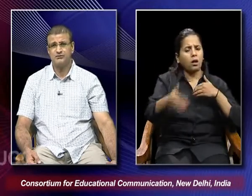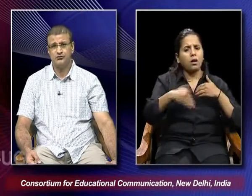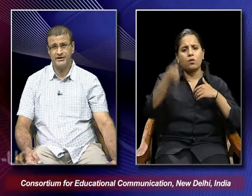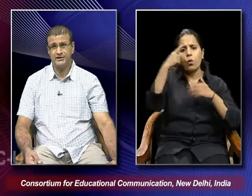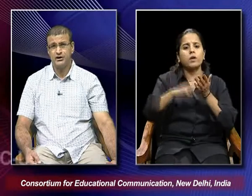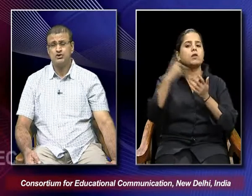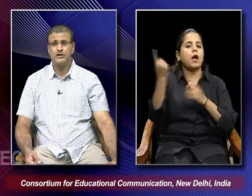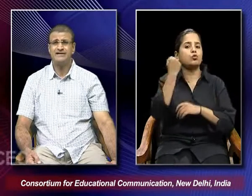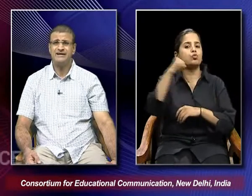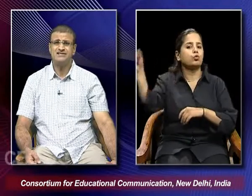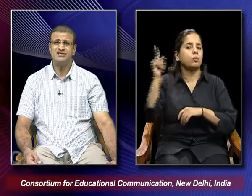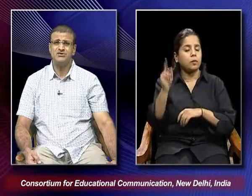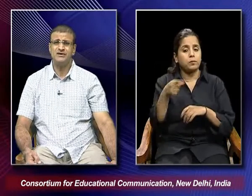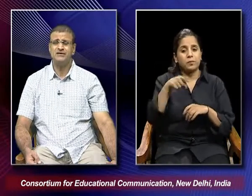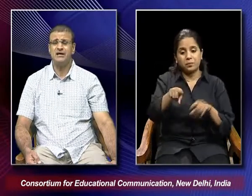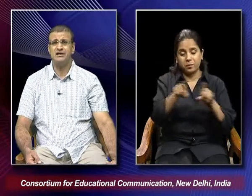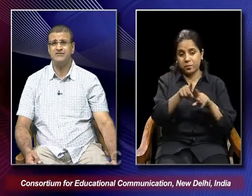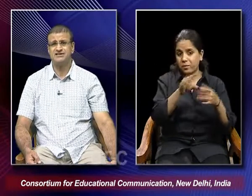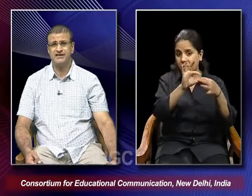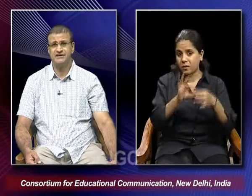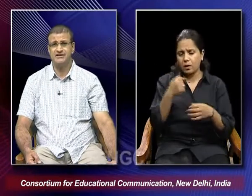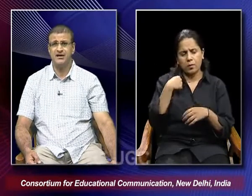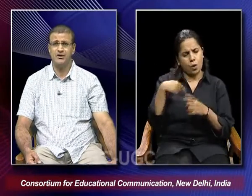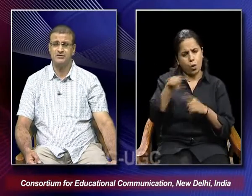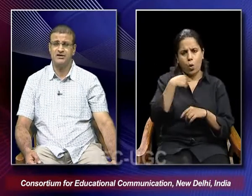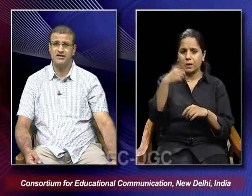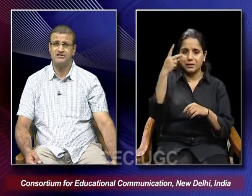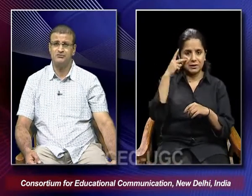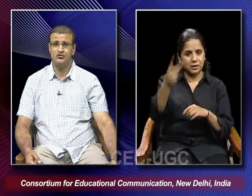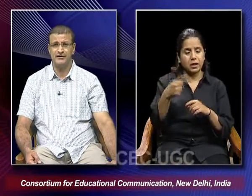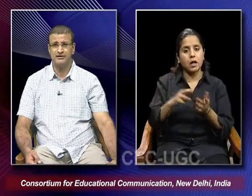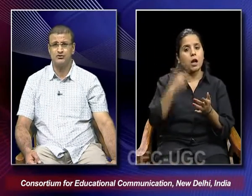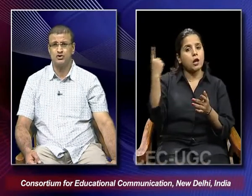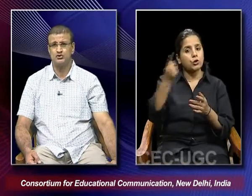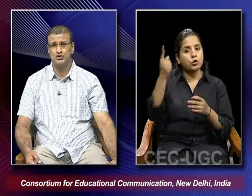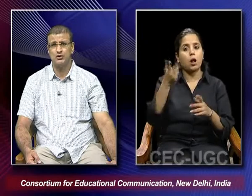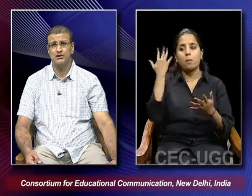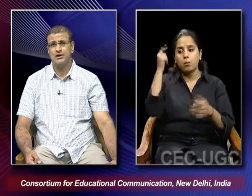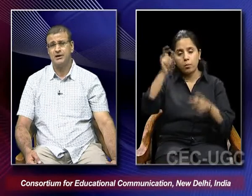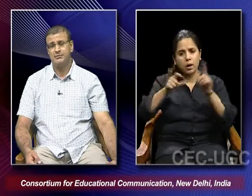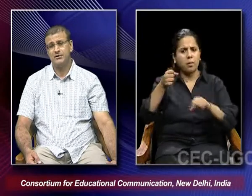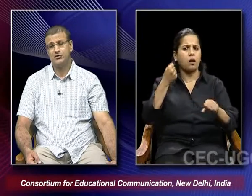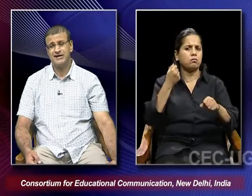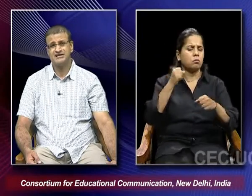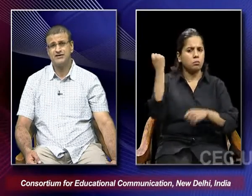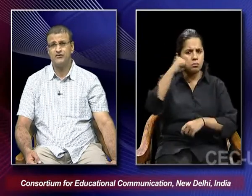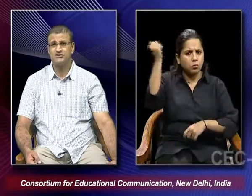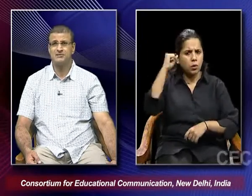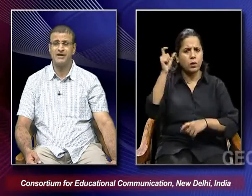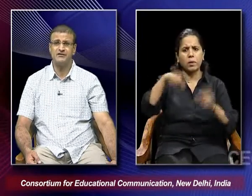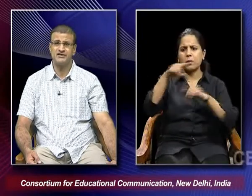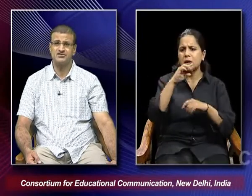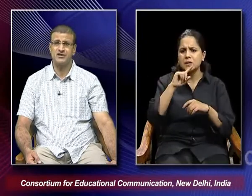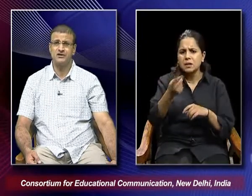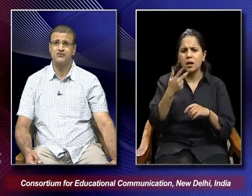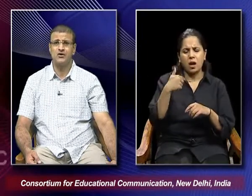national movement. So in that sense, when we see that how the national movement was also was asking for some kind